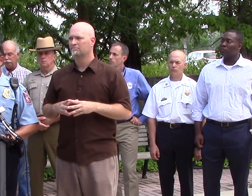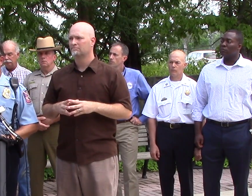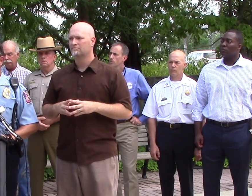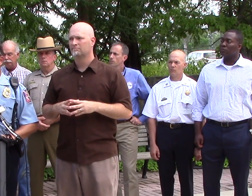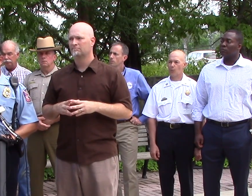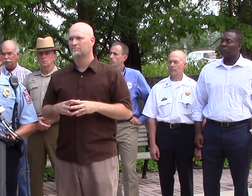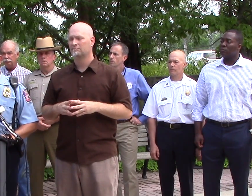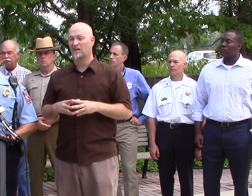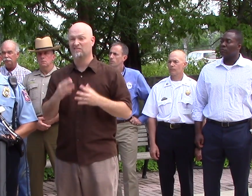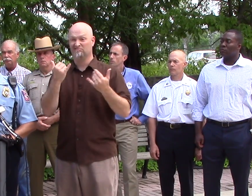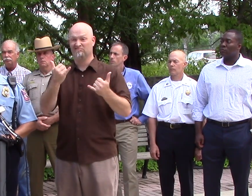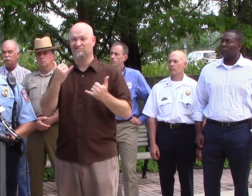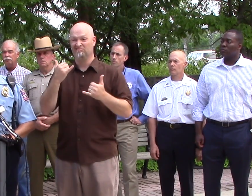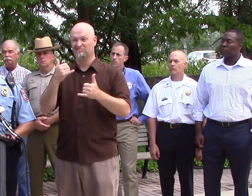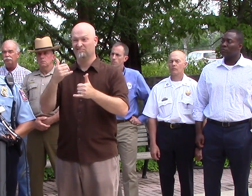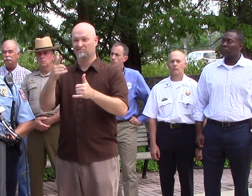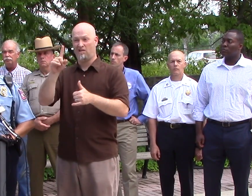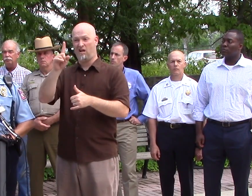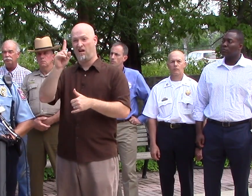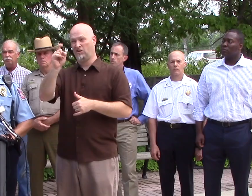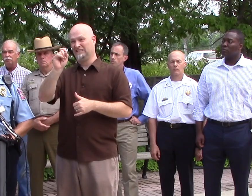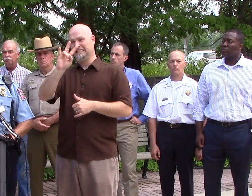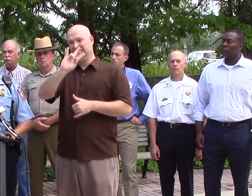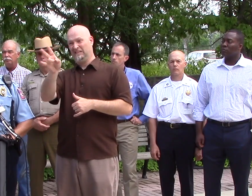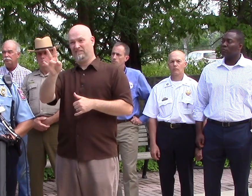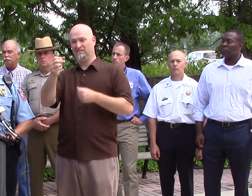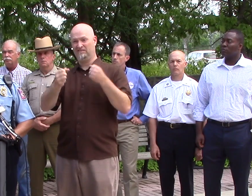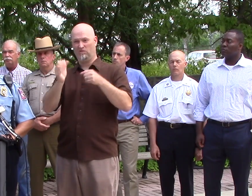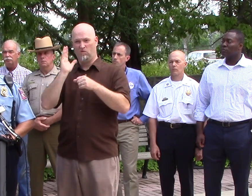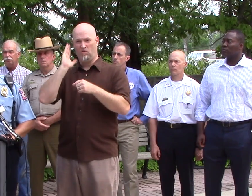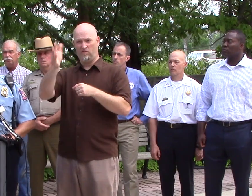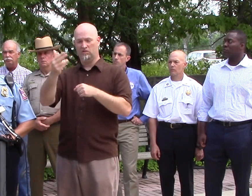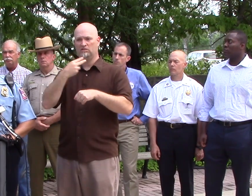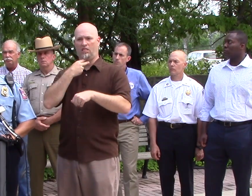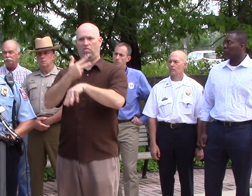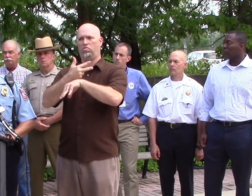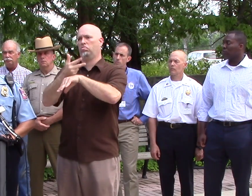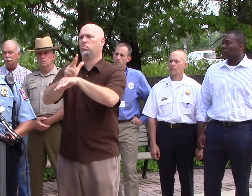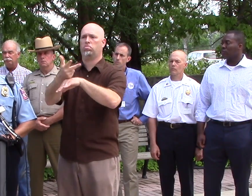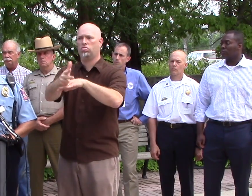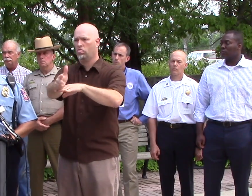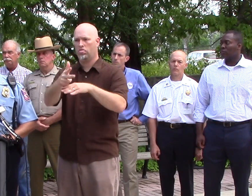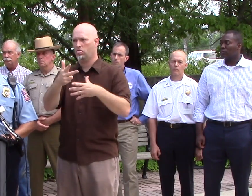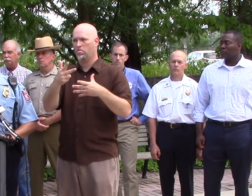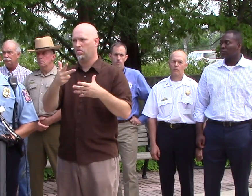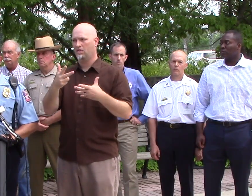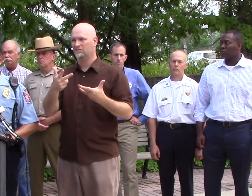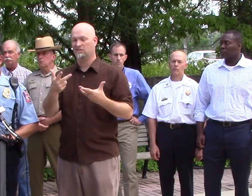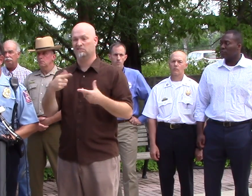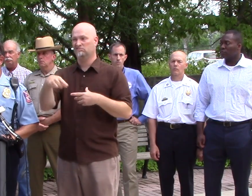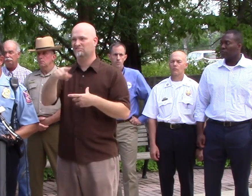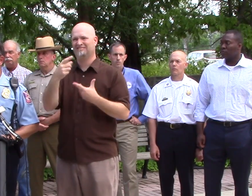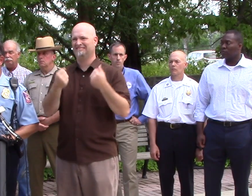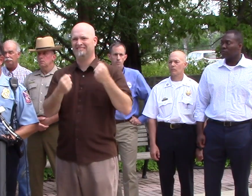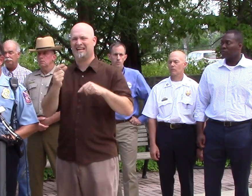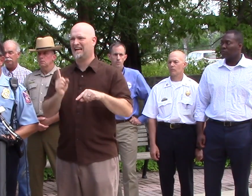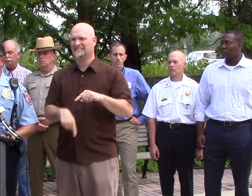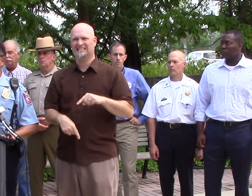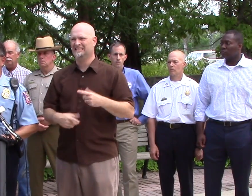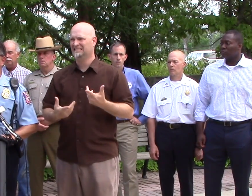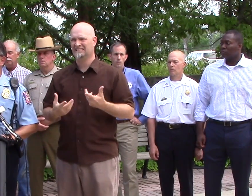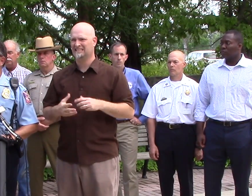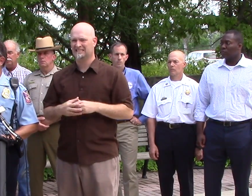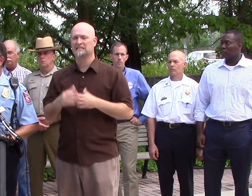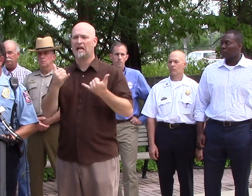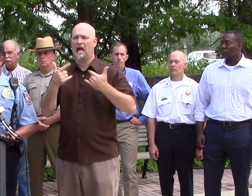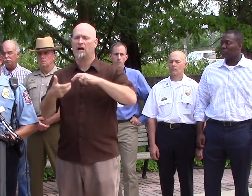vehicles that have been impacted by the water and they're not drivable. We are in the process of towing those vehicles from the